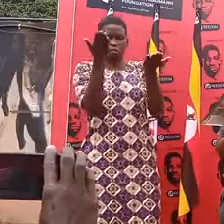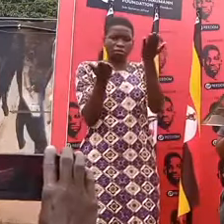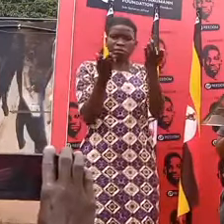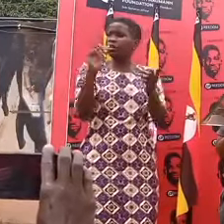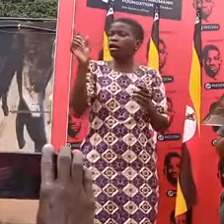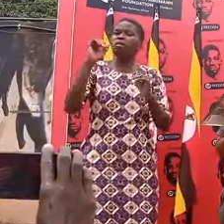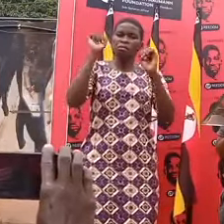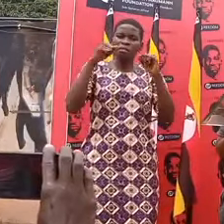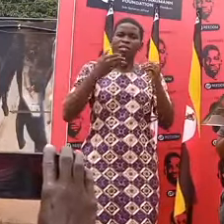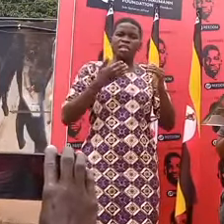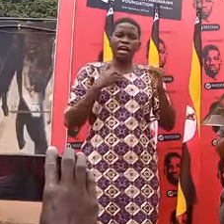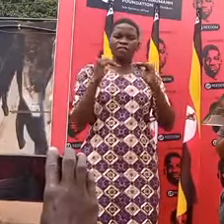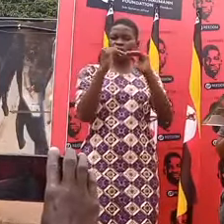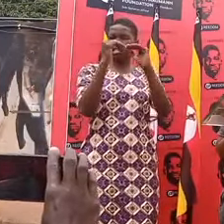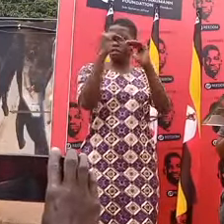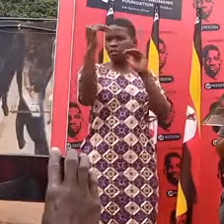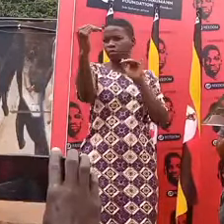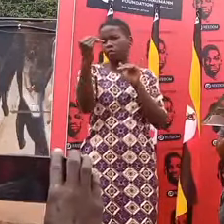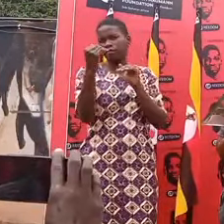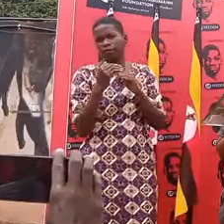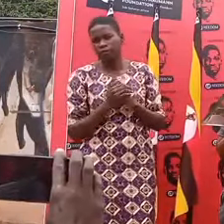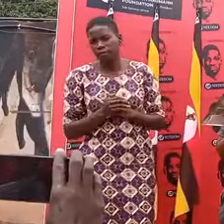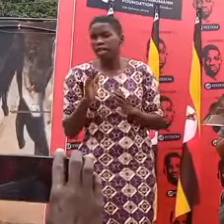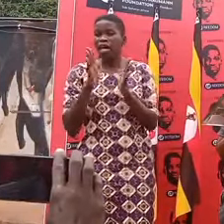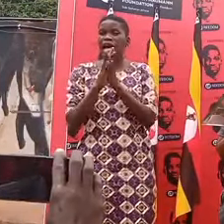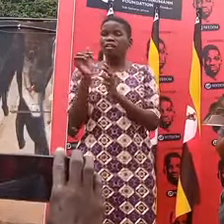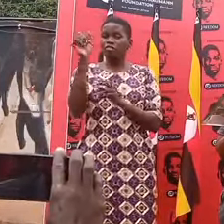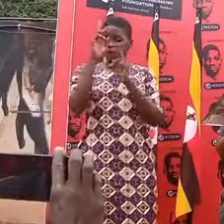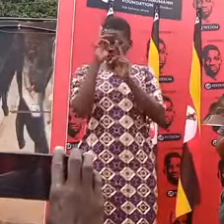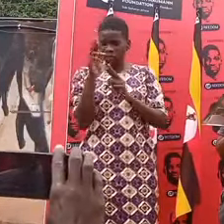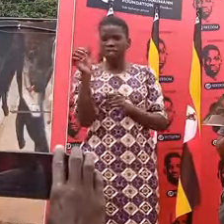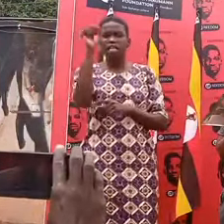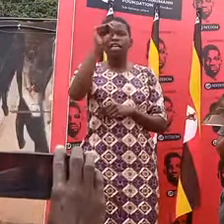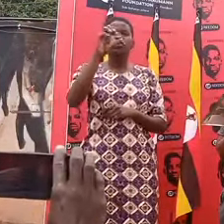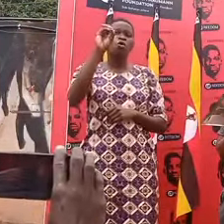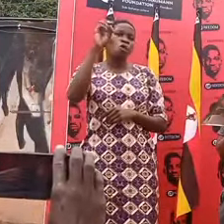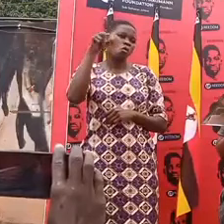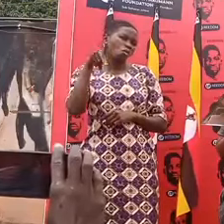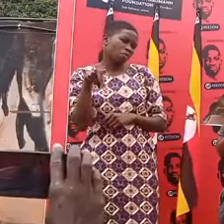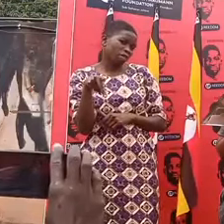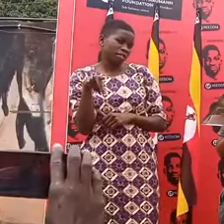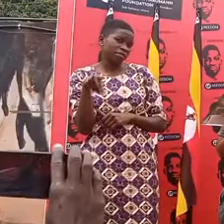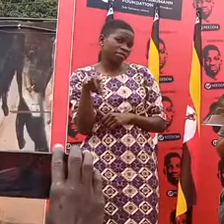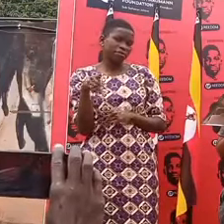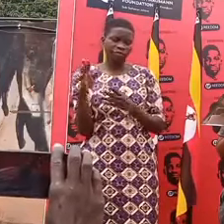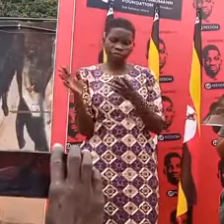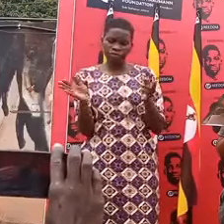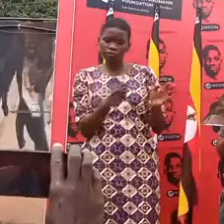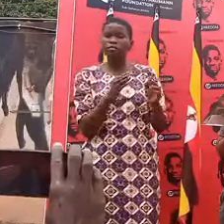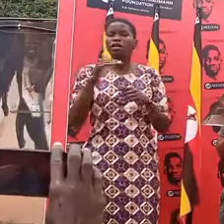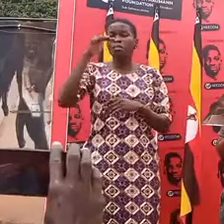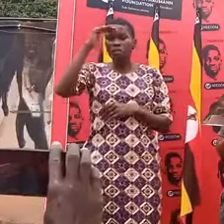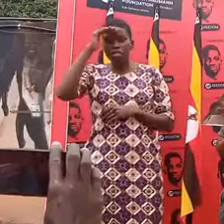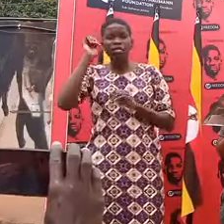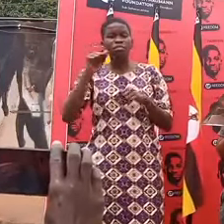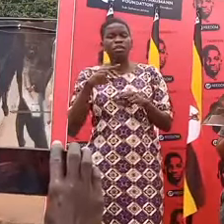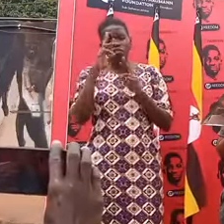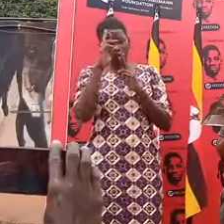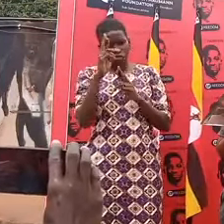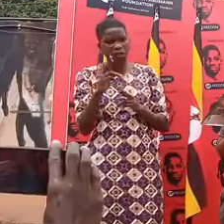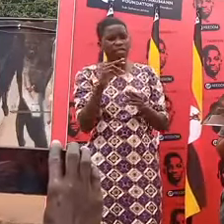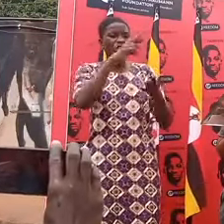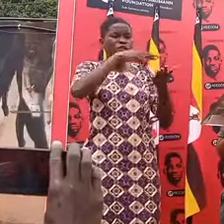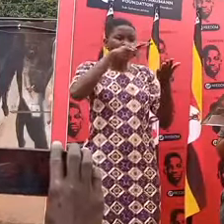SOPs are guaranteed and respected. Police must respect the fundamental human rights and freedoms